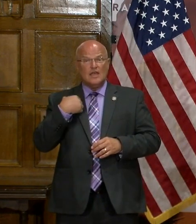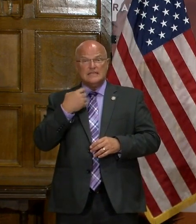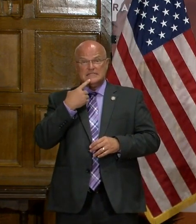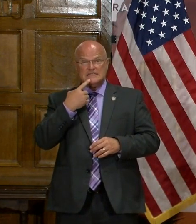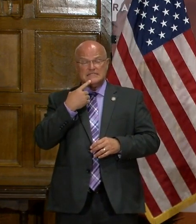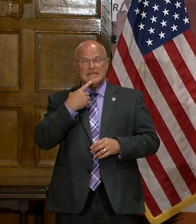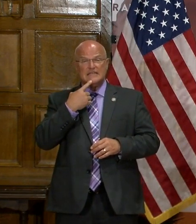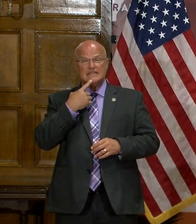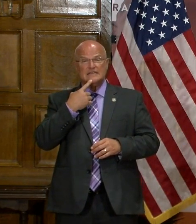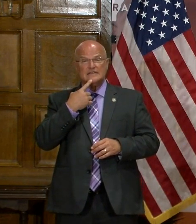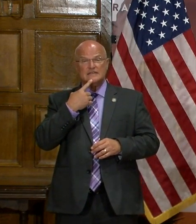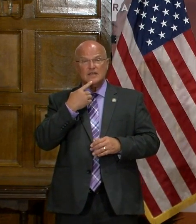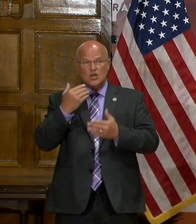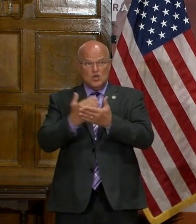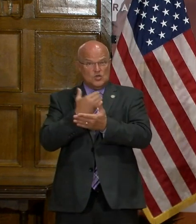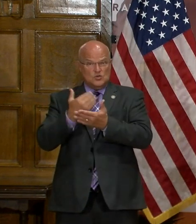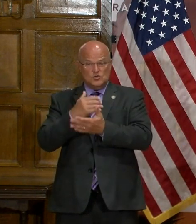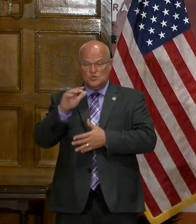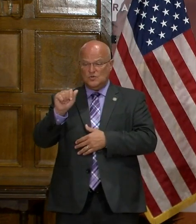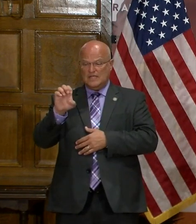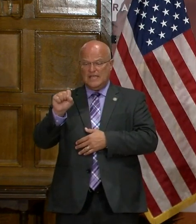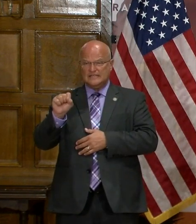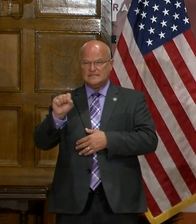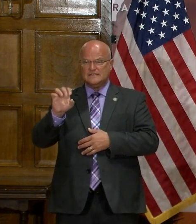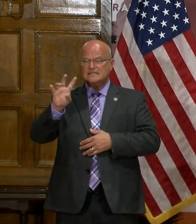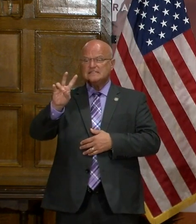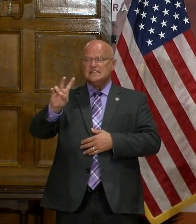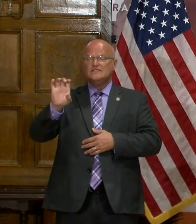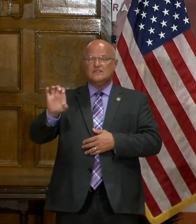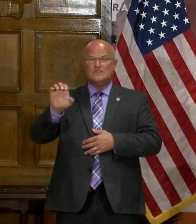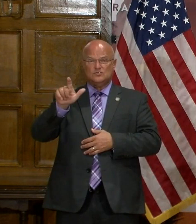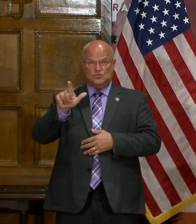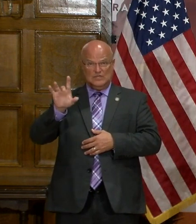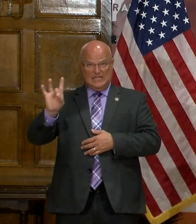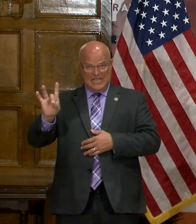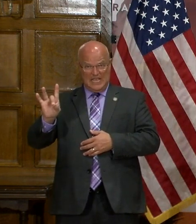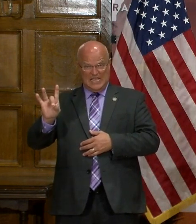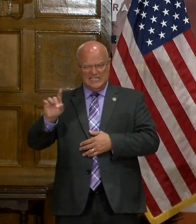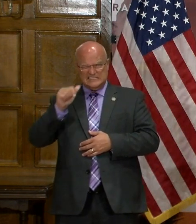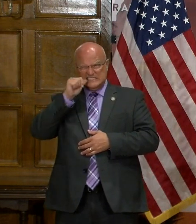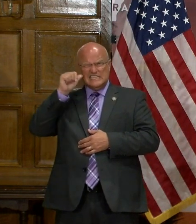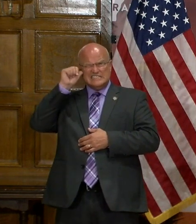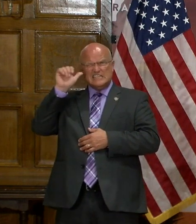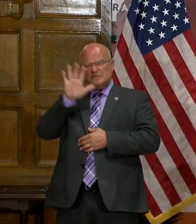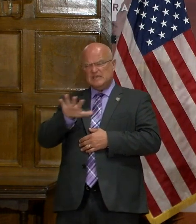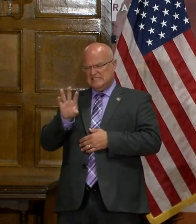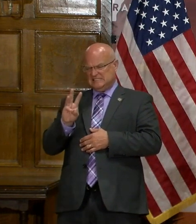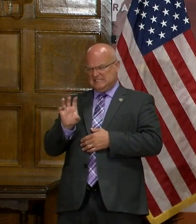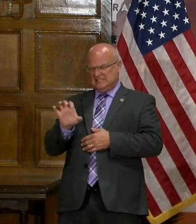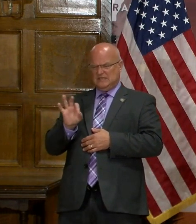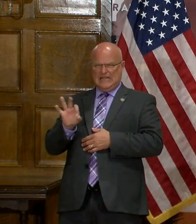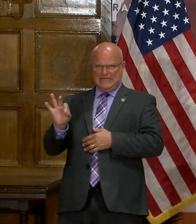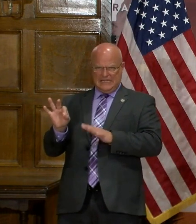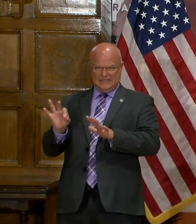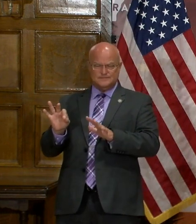mentioned, new cases are 728. Yesterday there were 699.